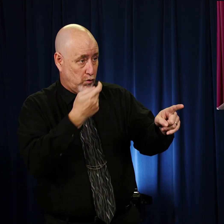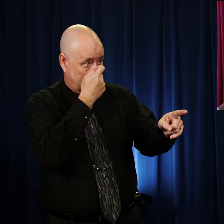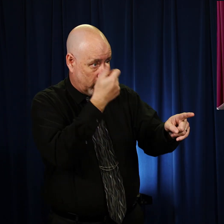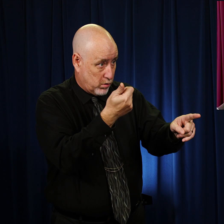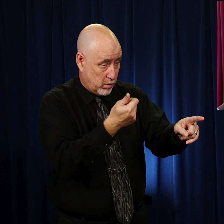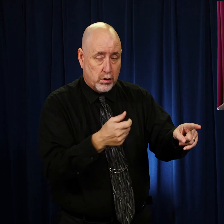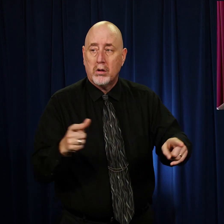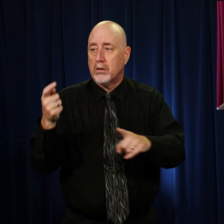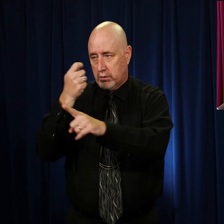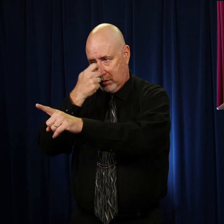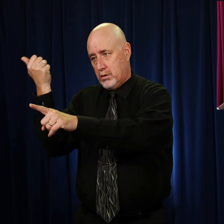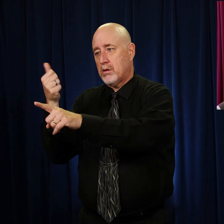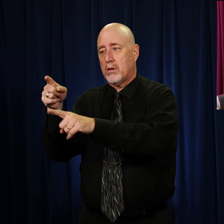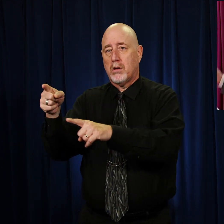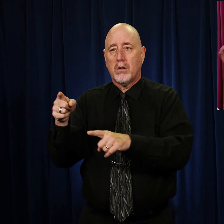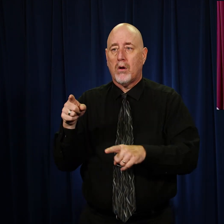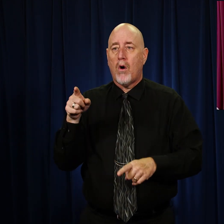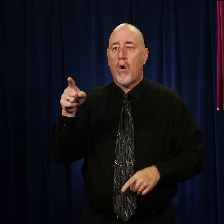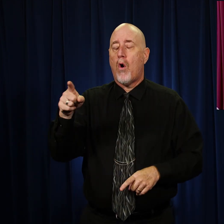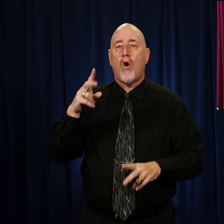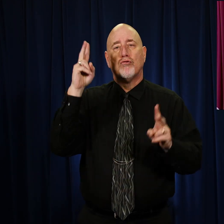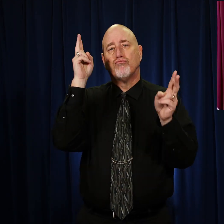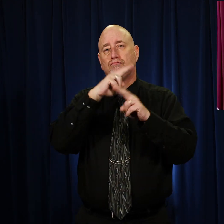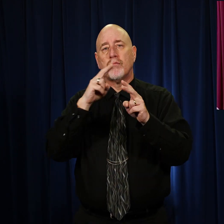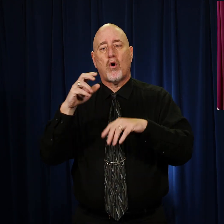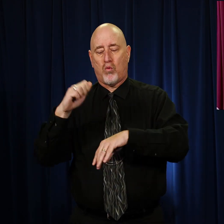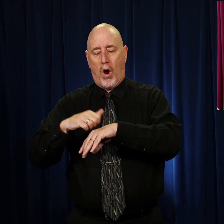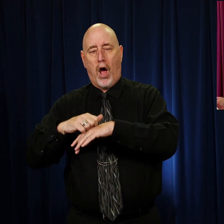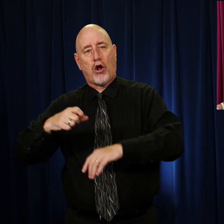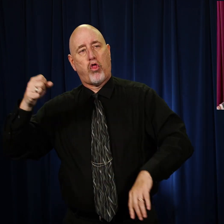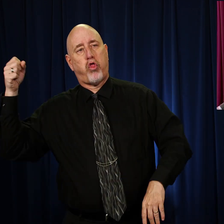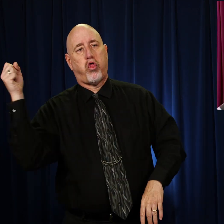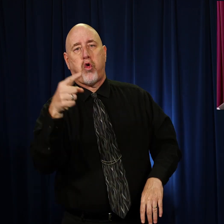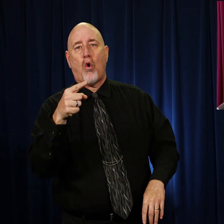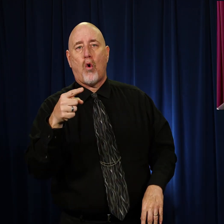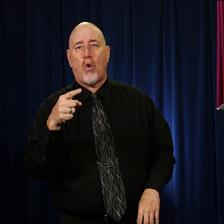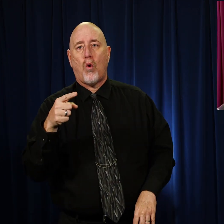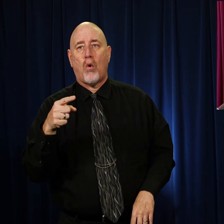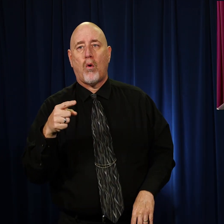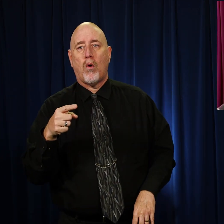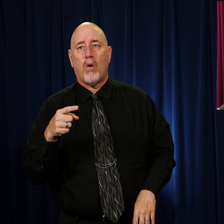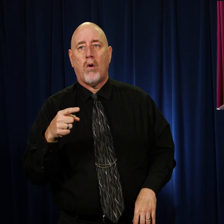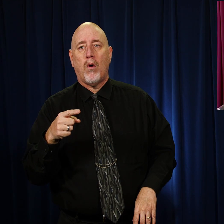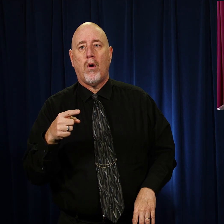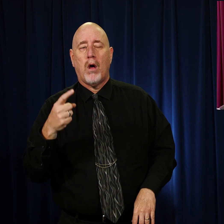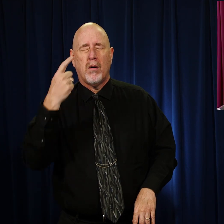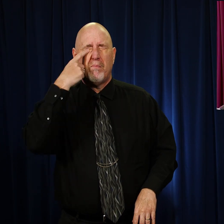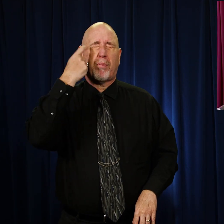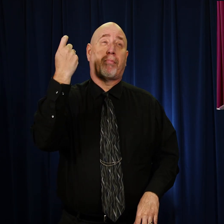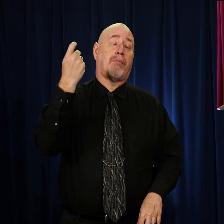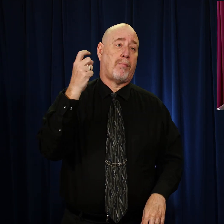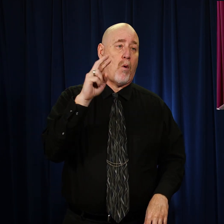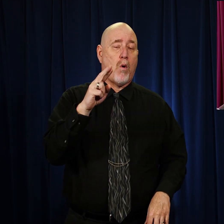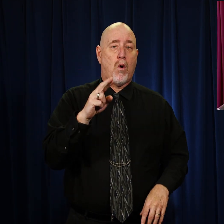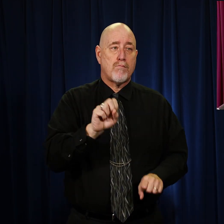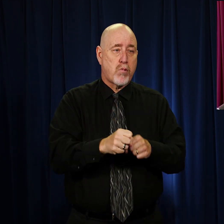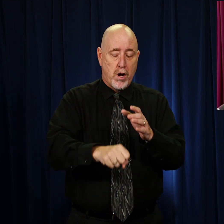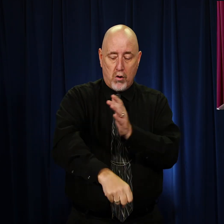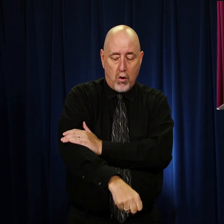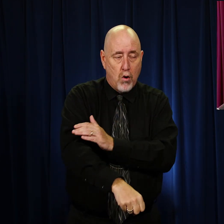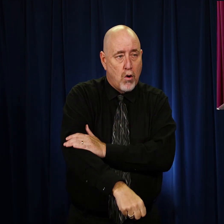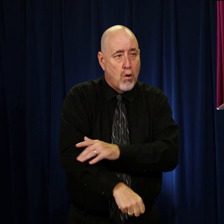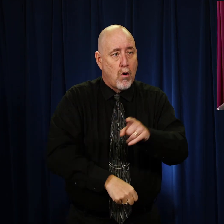also lose an eye. Or if by carelessly throwing a rock, a person causes another to lose an eye or to break an